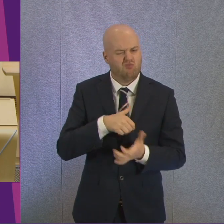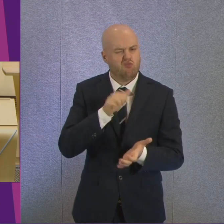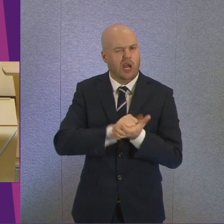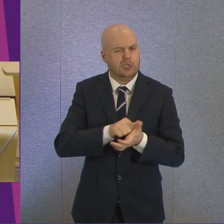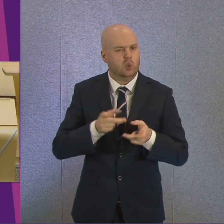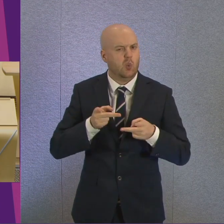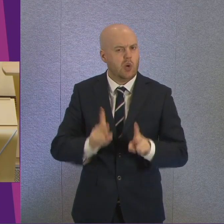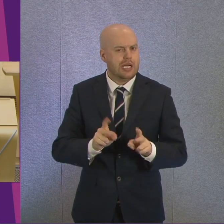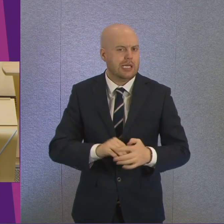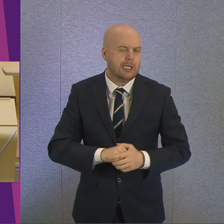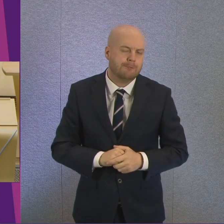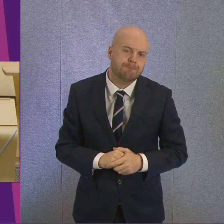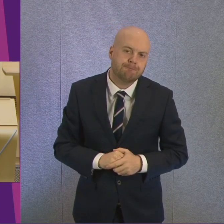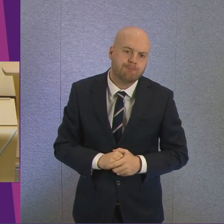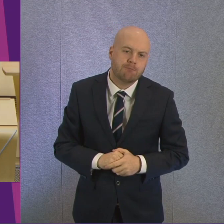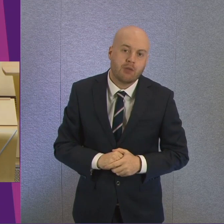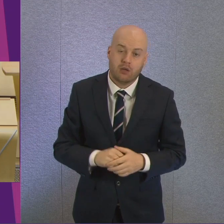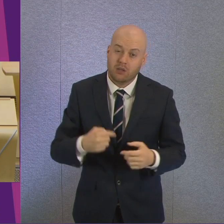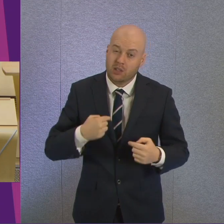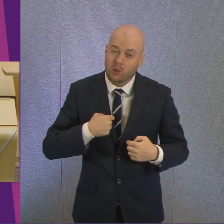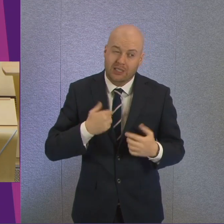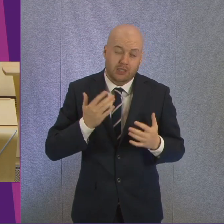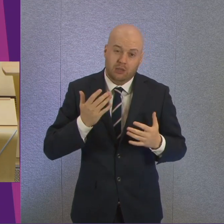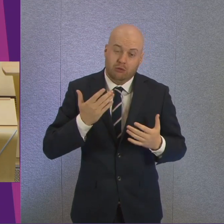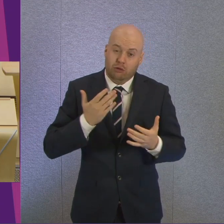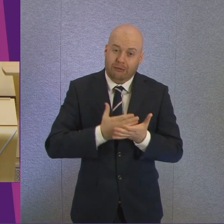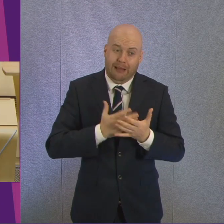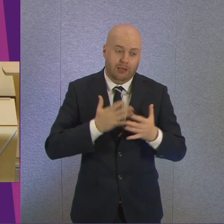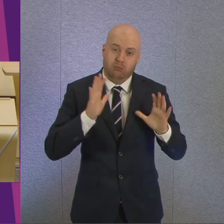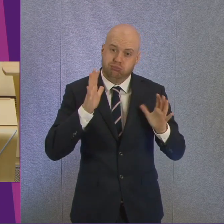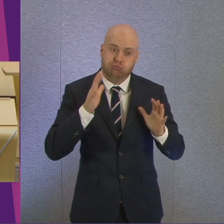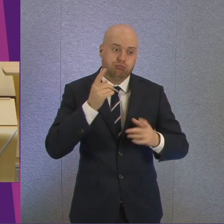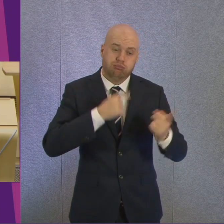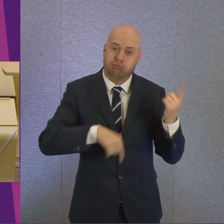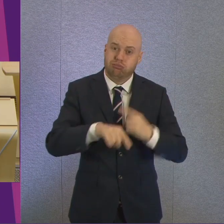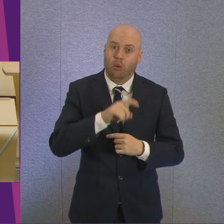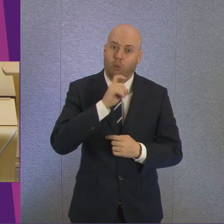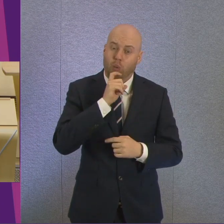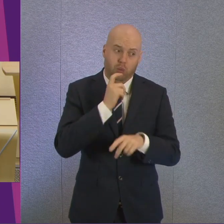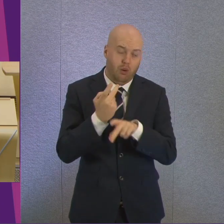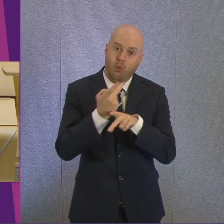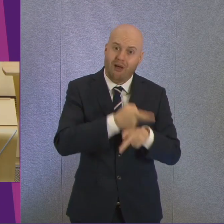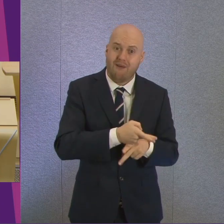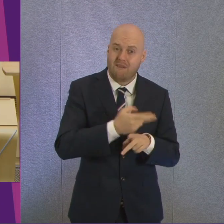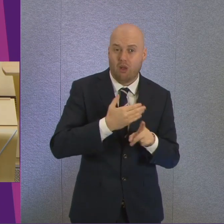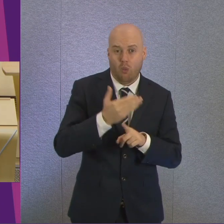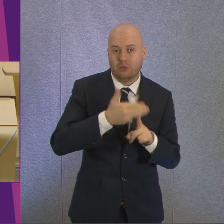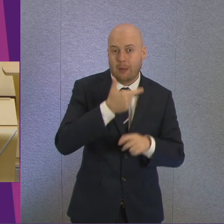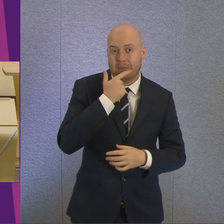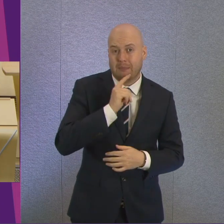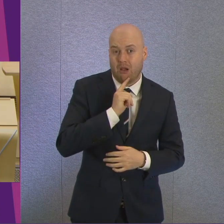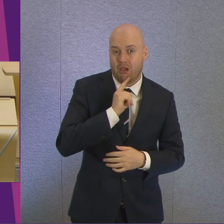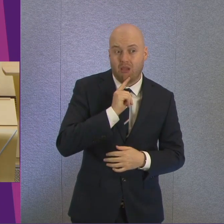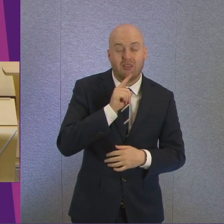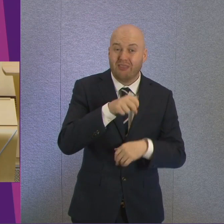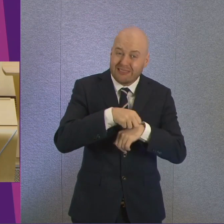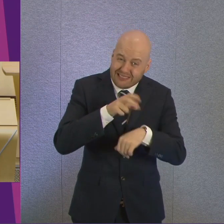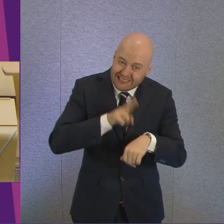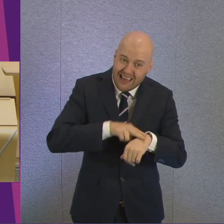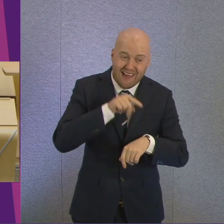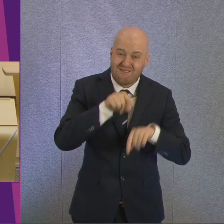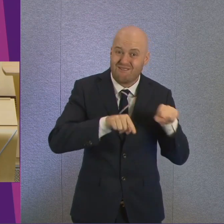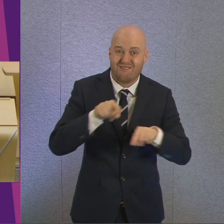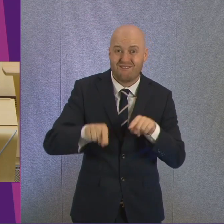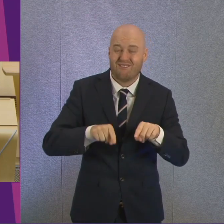most vulnerable loved ones in care homes and at home. To ensure that staff have the PPE they need,